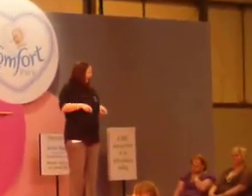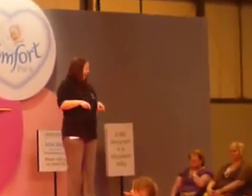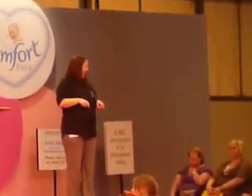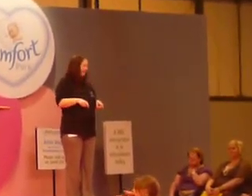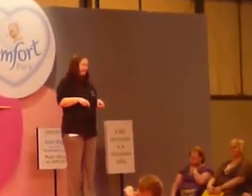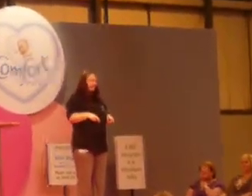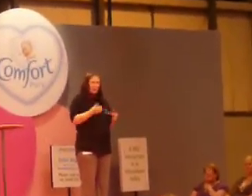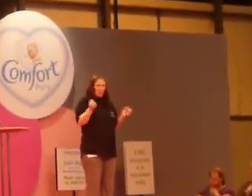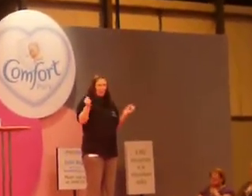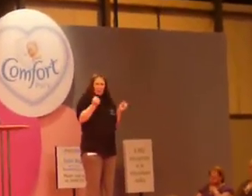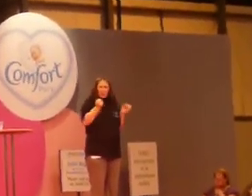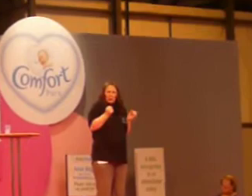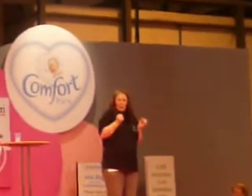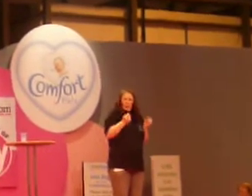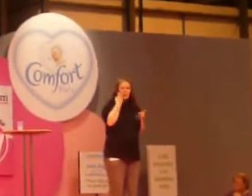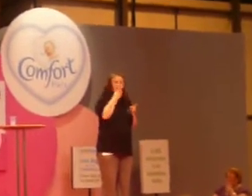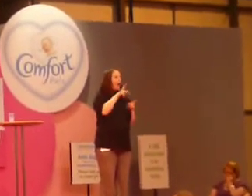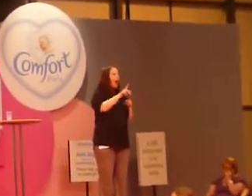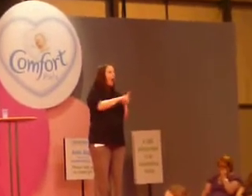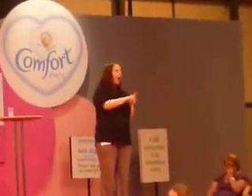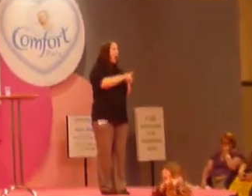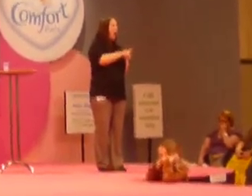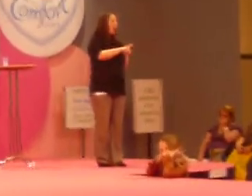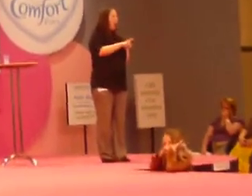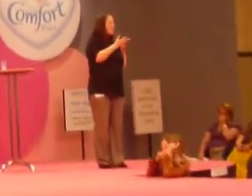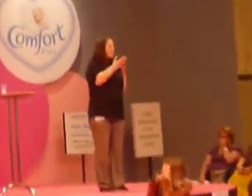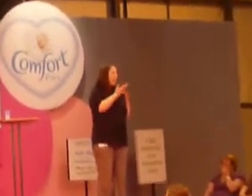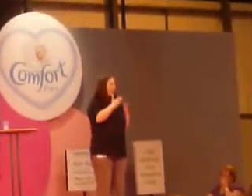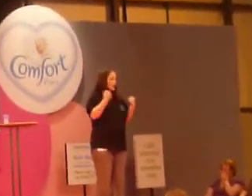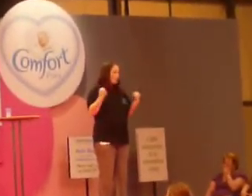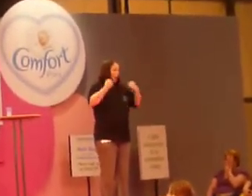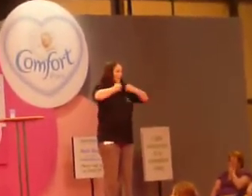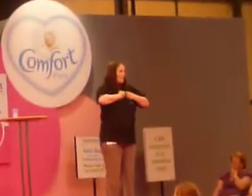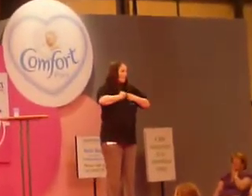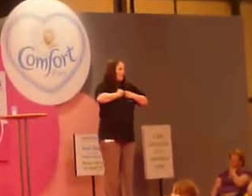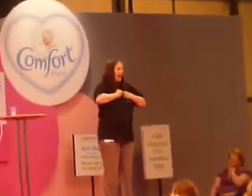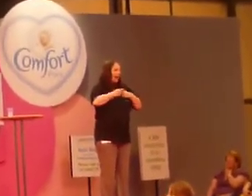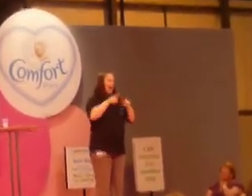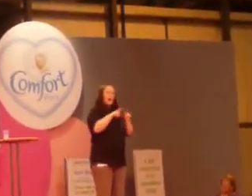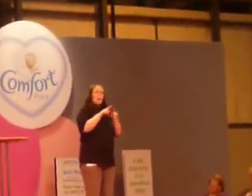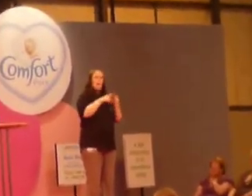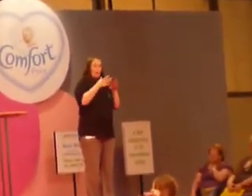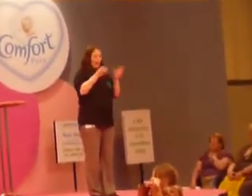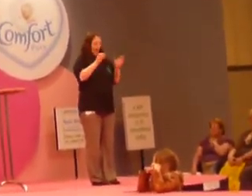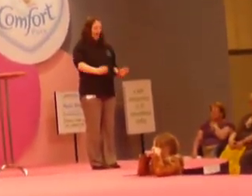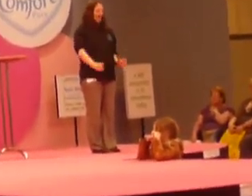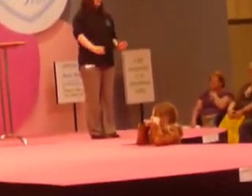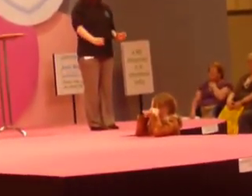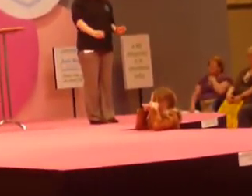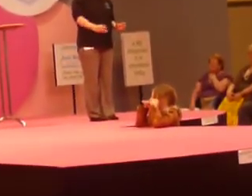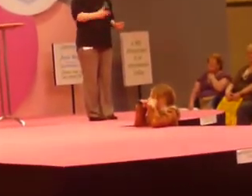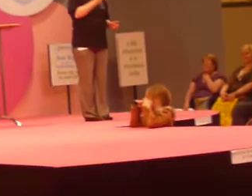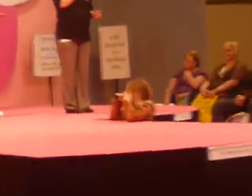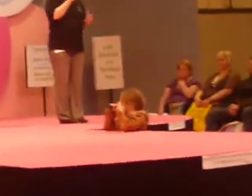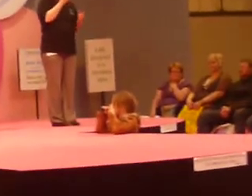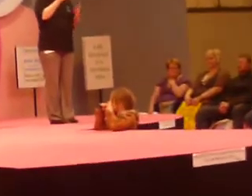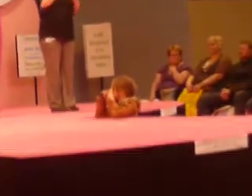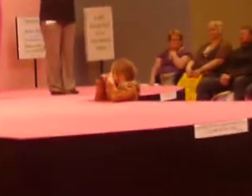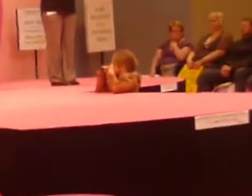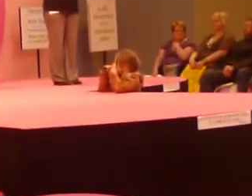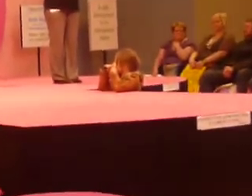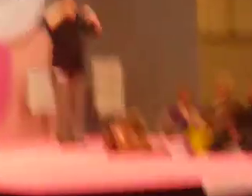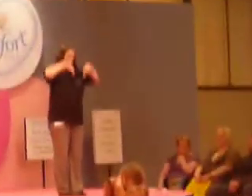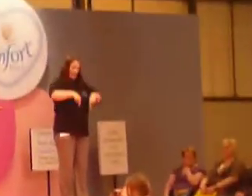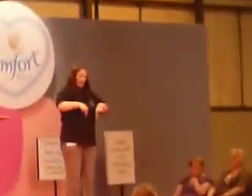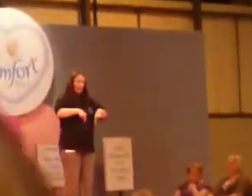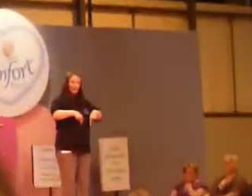awful chilly. So we came up with an idea of, you know, having like these little sleeping bags for legs. And then I just had visions of myself spending